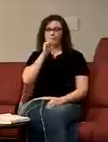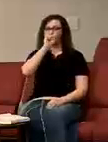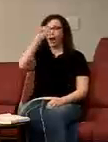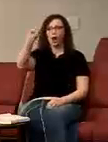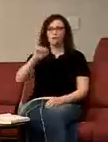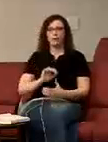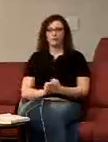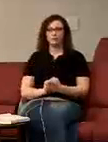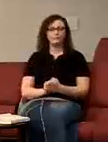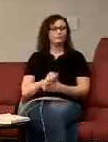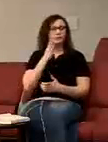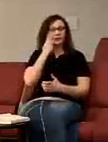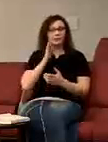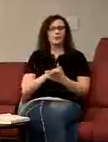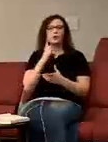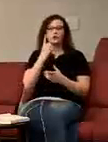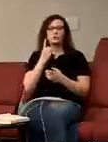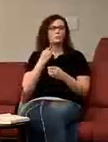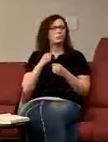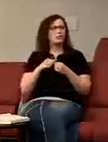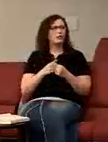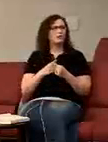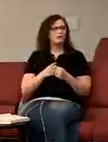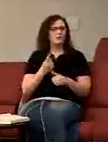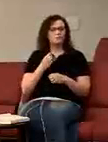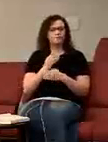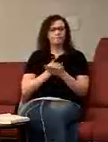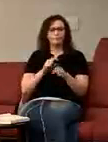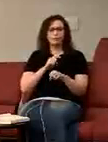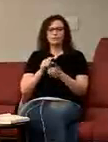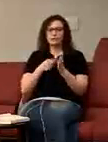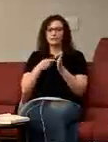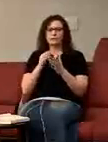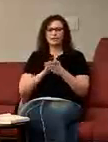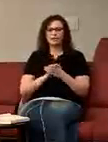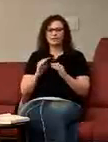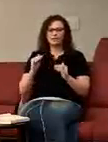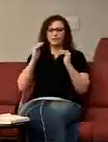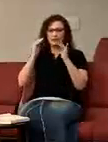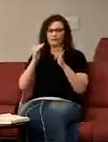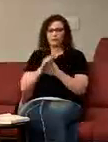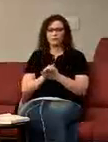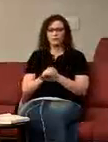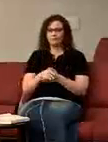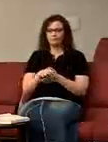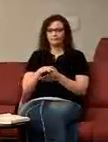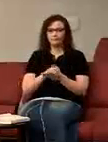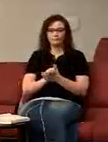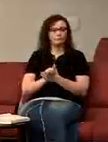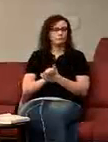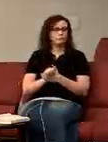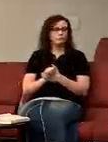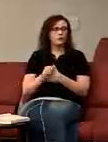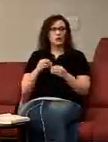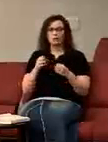So one place said that they can lift almost 2 tons over their head. I can't hardly believe that. But I've seen movies of gorillas that got mad, and they went over